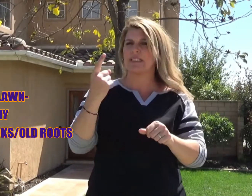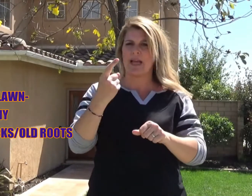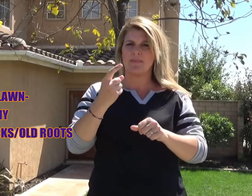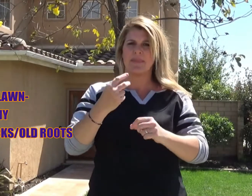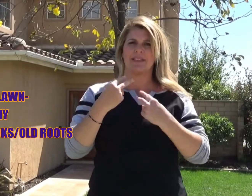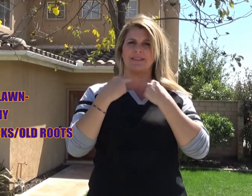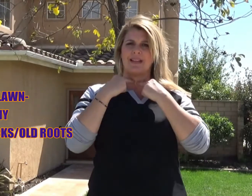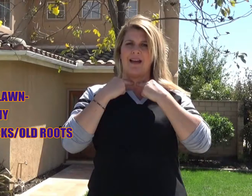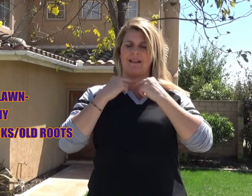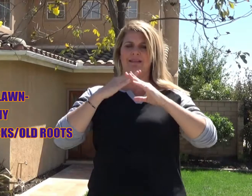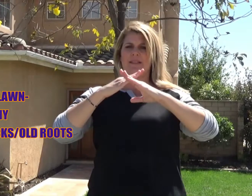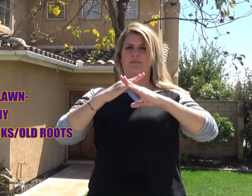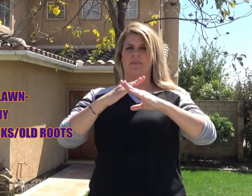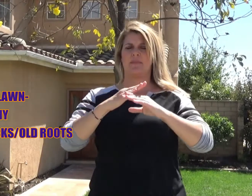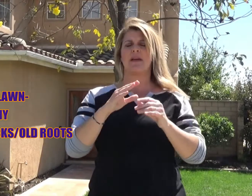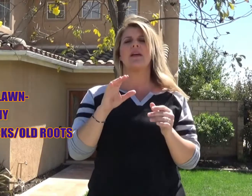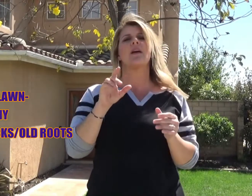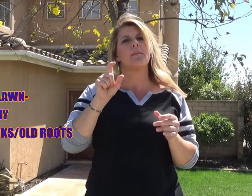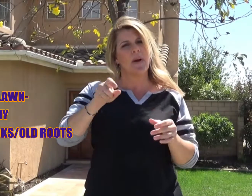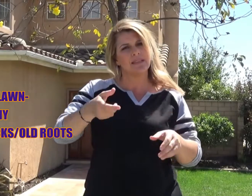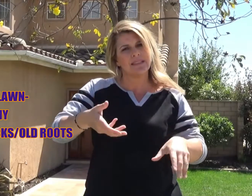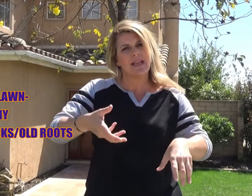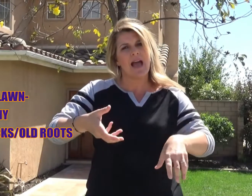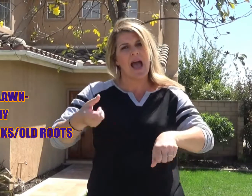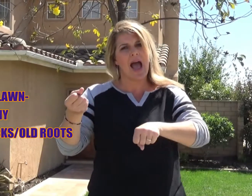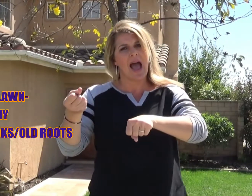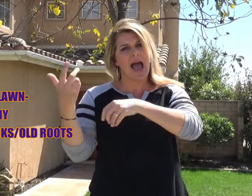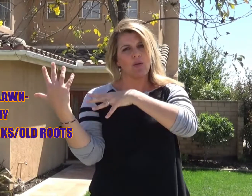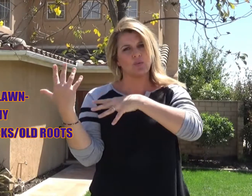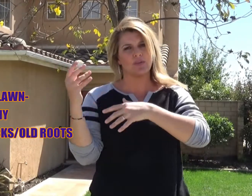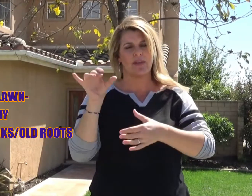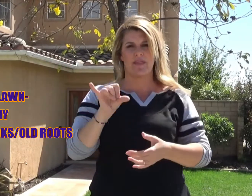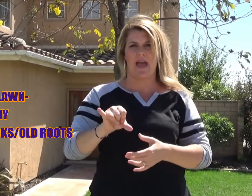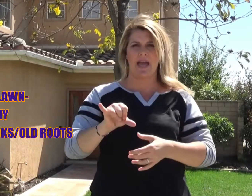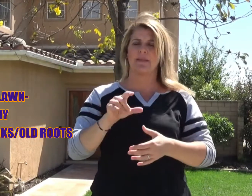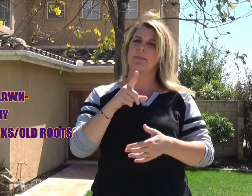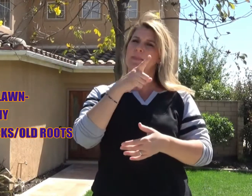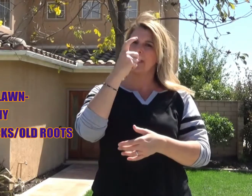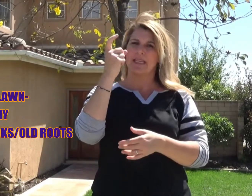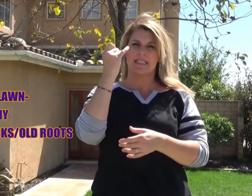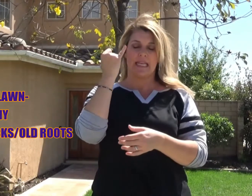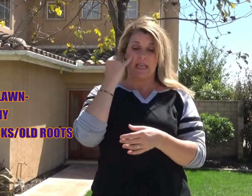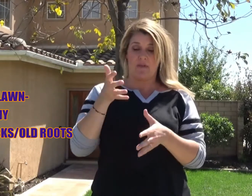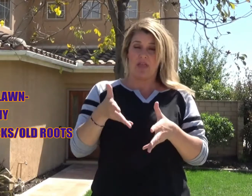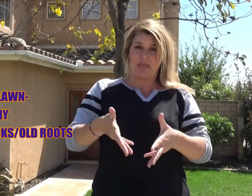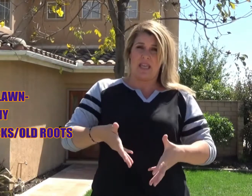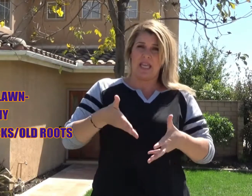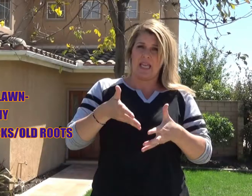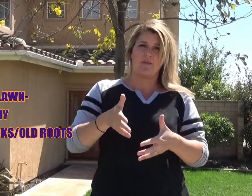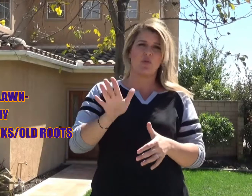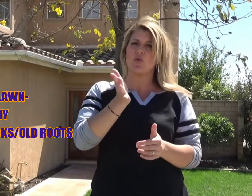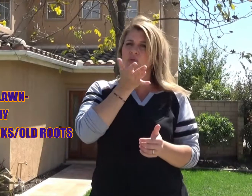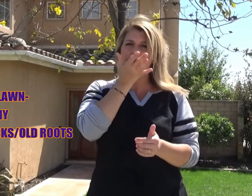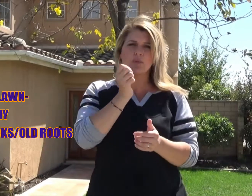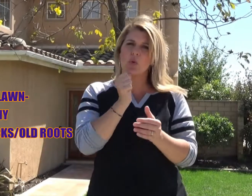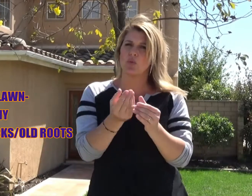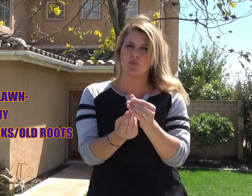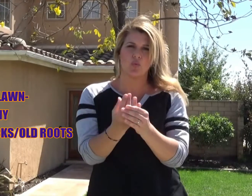something large underneath your grass, you need to get those things out. Because if you don't and you leave them there, your new grass is not going to grow nicely